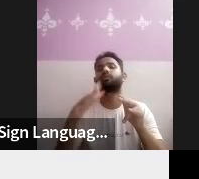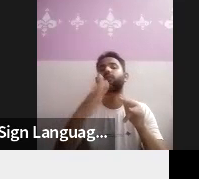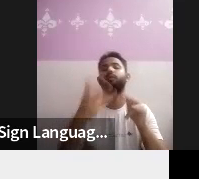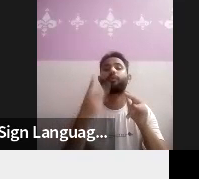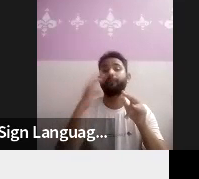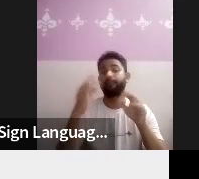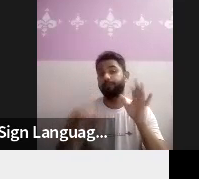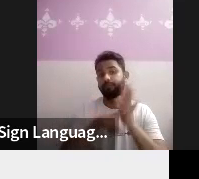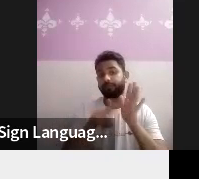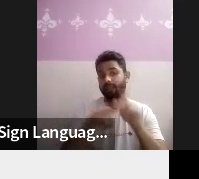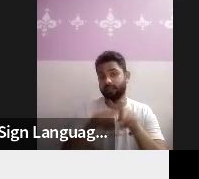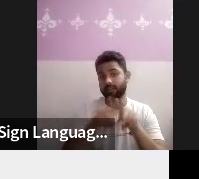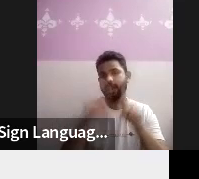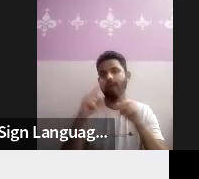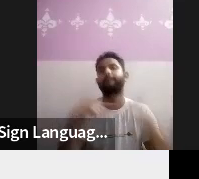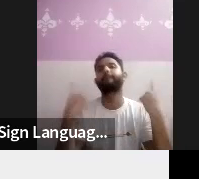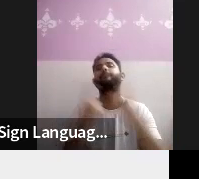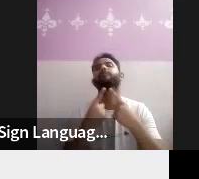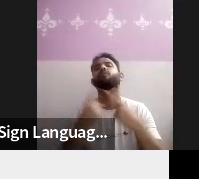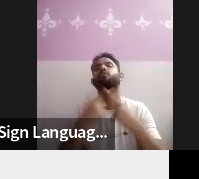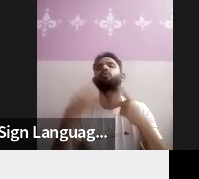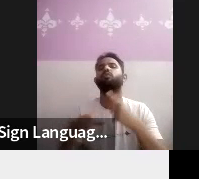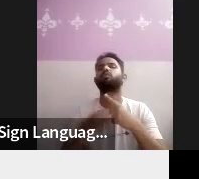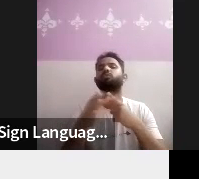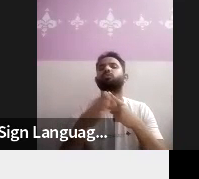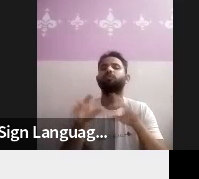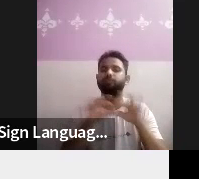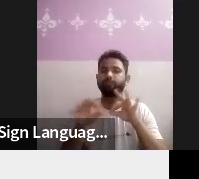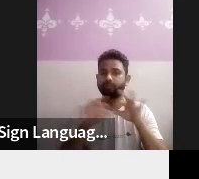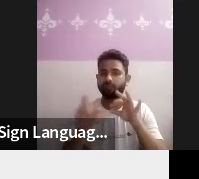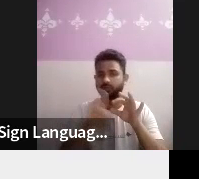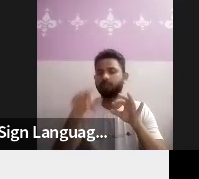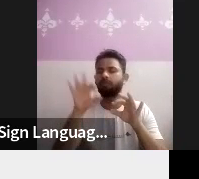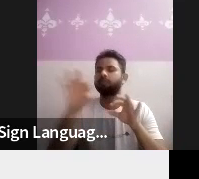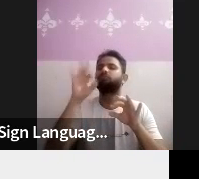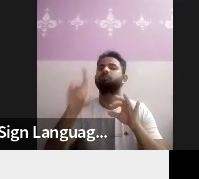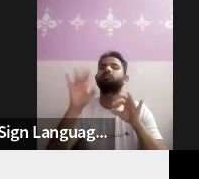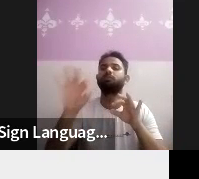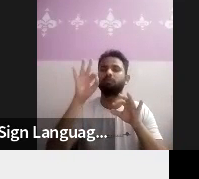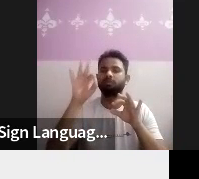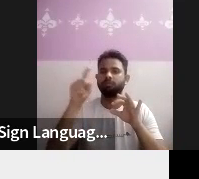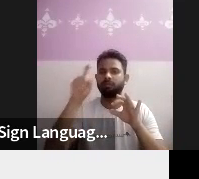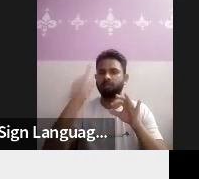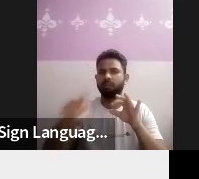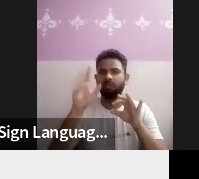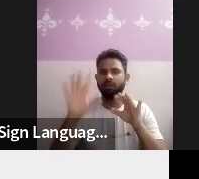to understand what does it mean step-free entrance. And then they could select the right answer. So in this case, it's